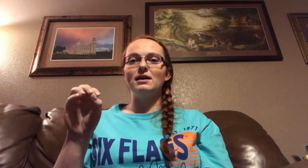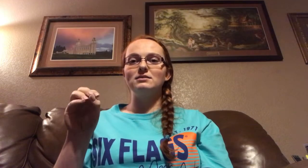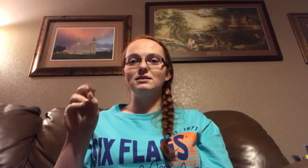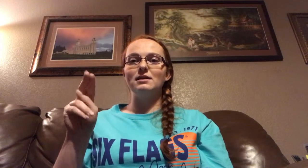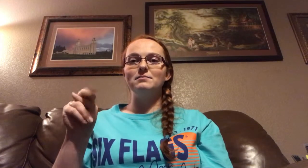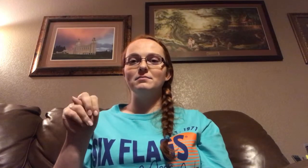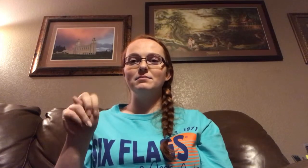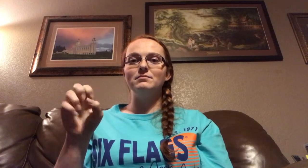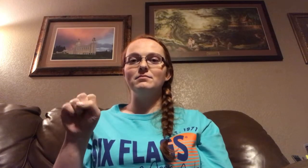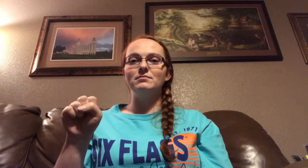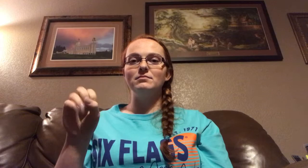last name.